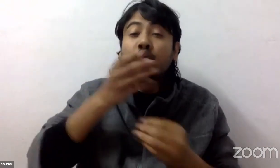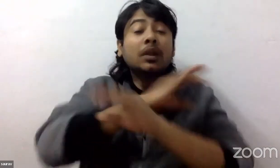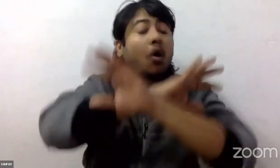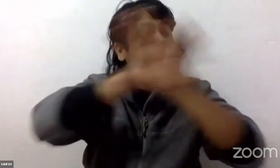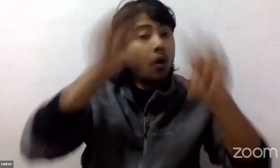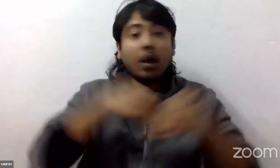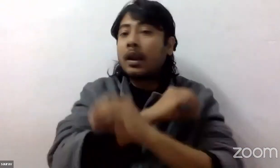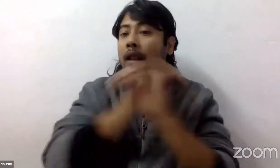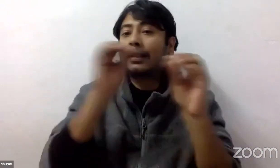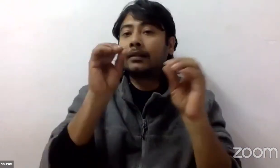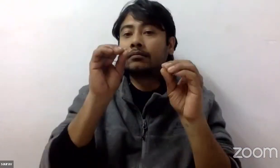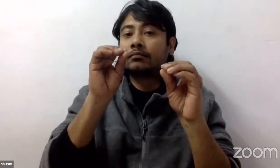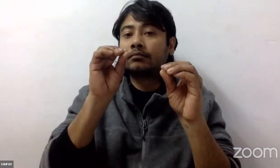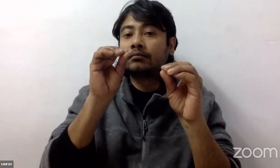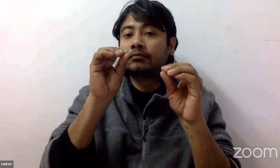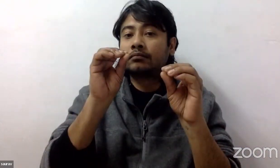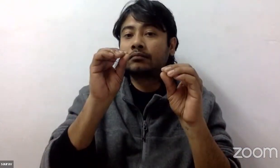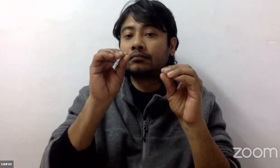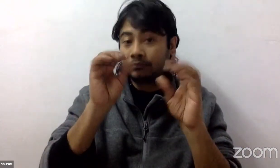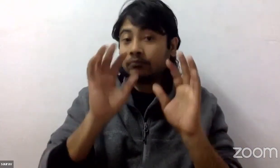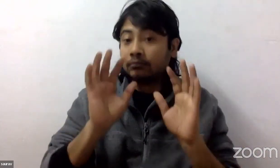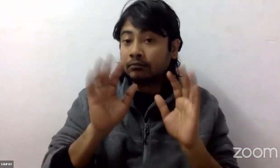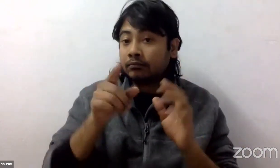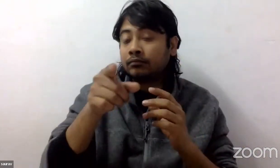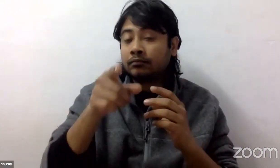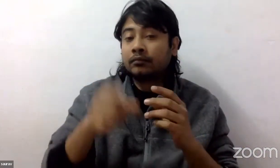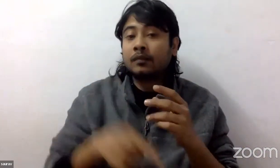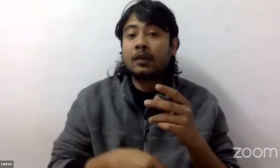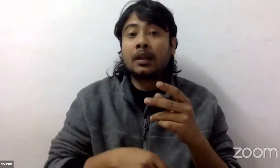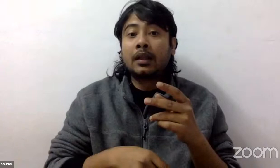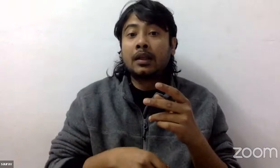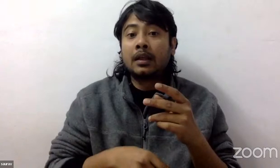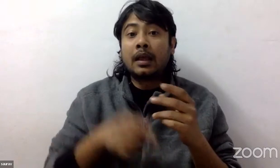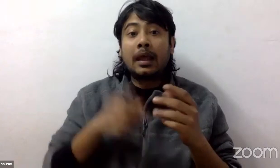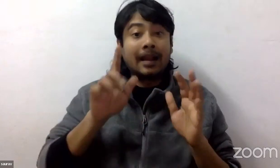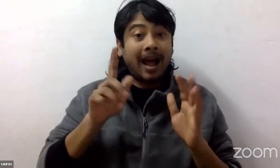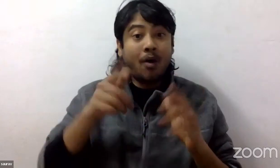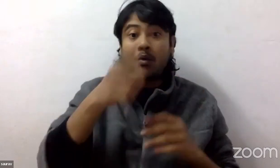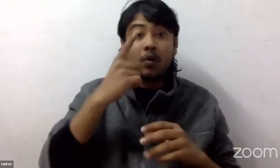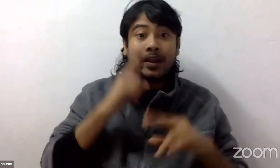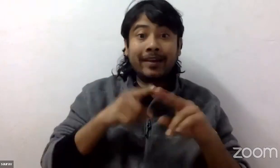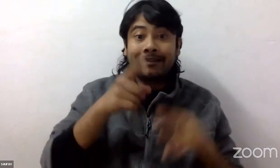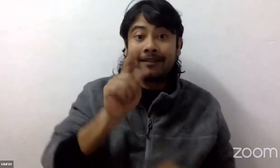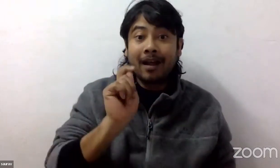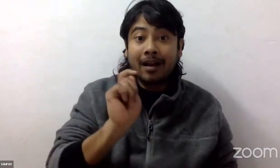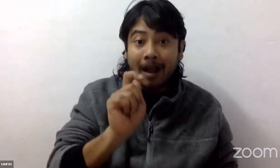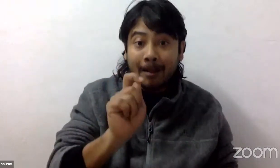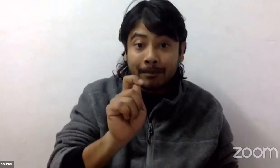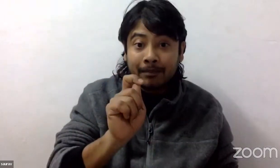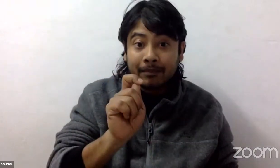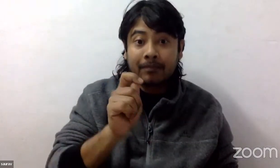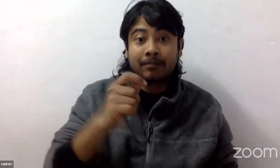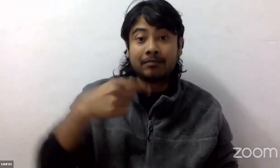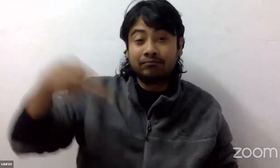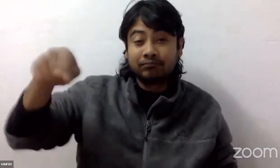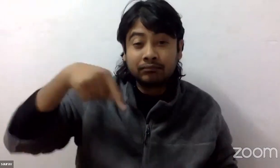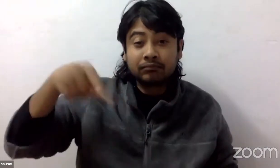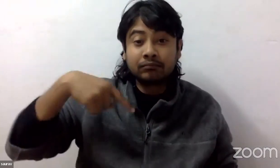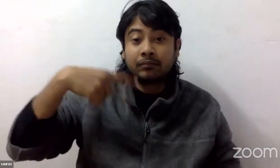Next level is fasting just by consuming water. So there are devotees, there are people who cannot remain without